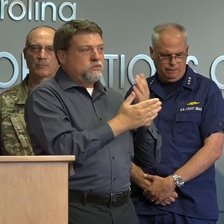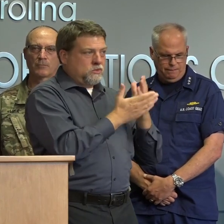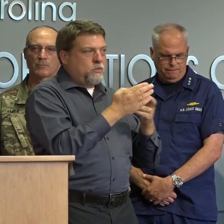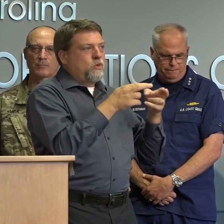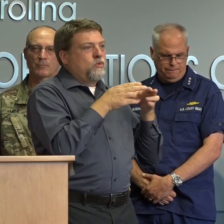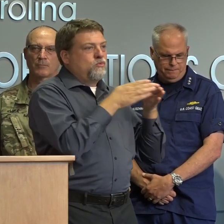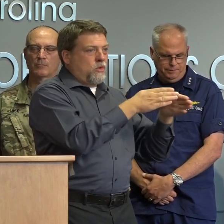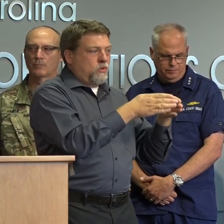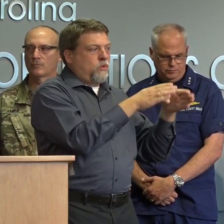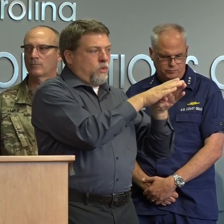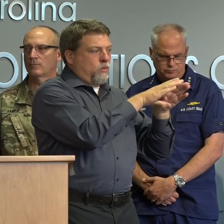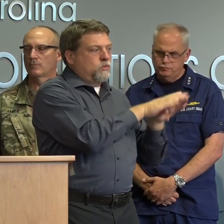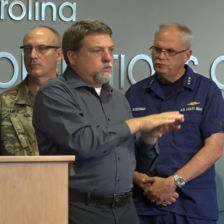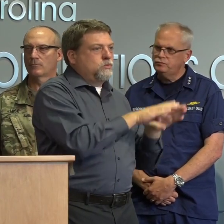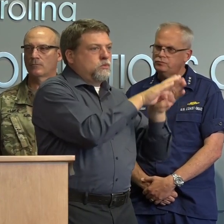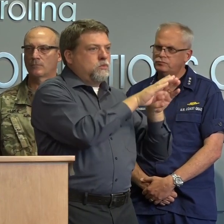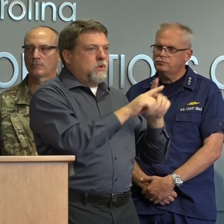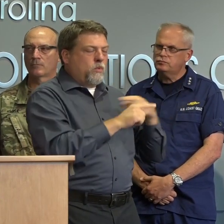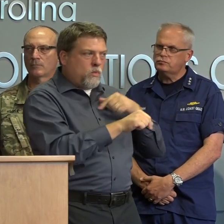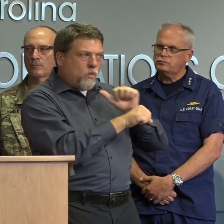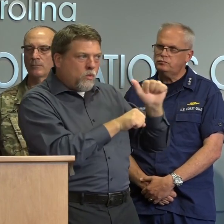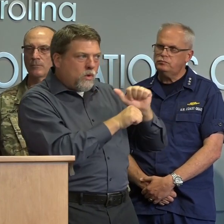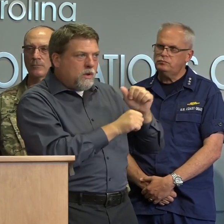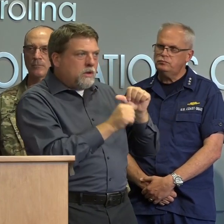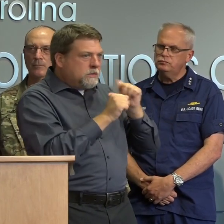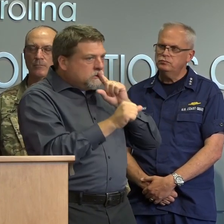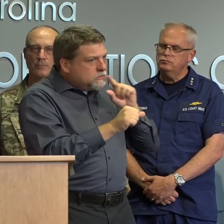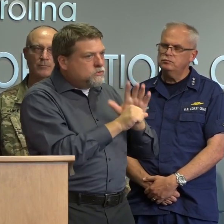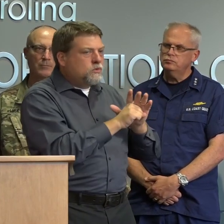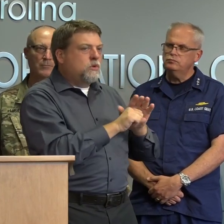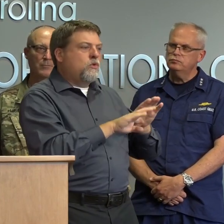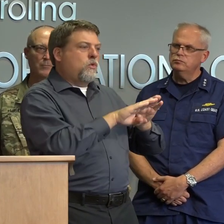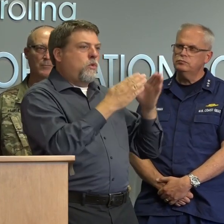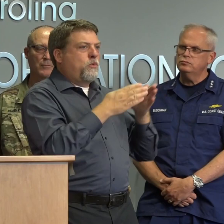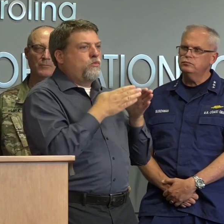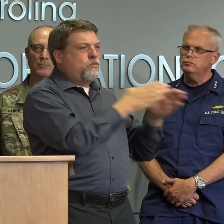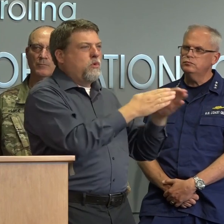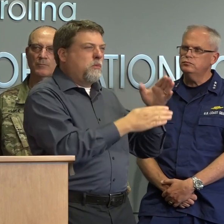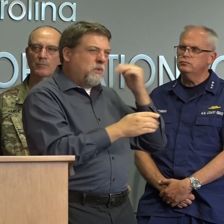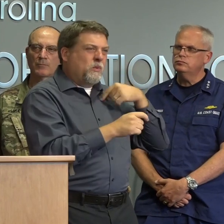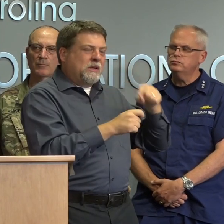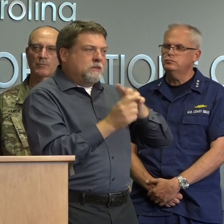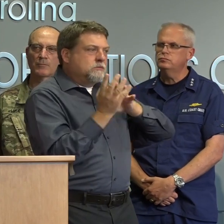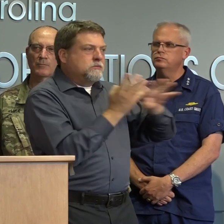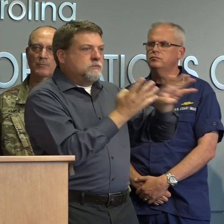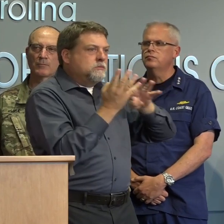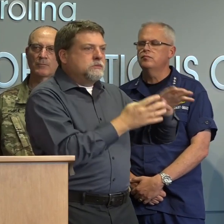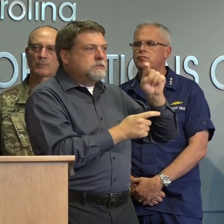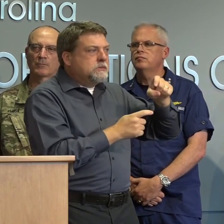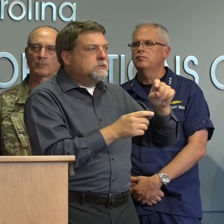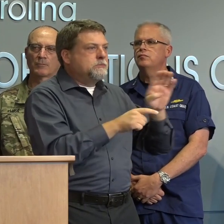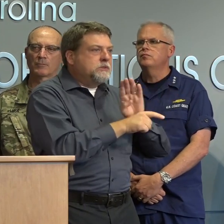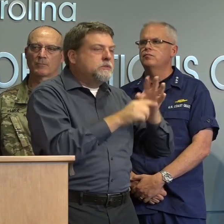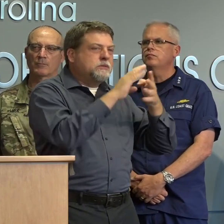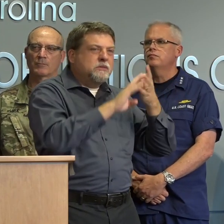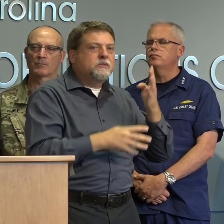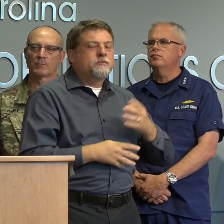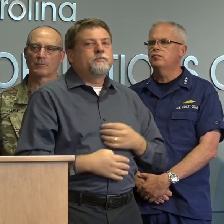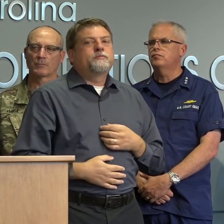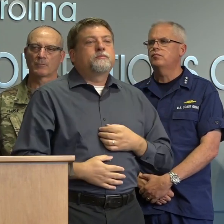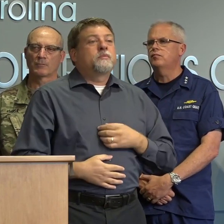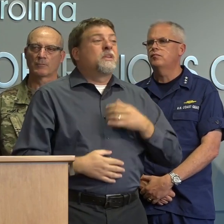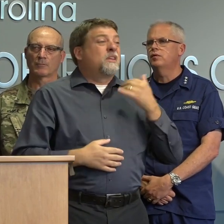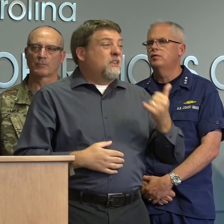support commerce in that region. We ask all the motorists and citizens, same as yesterday, if